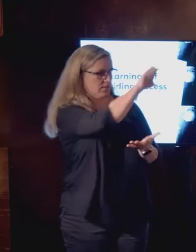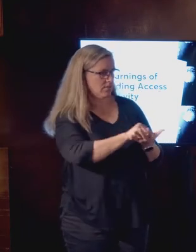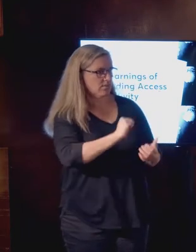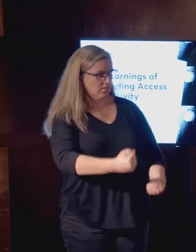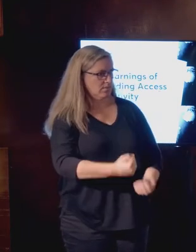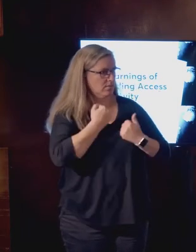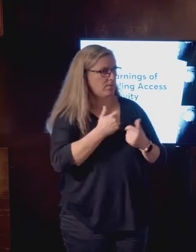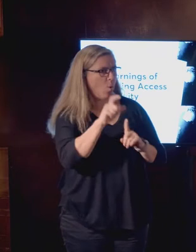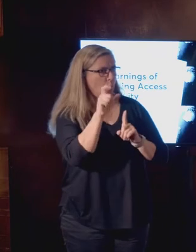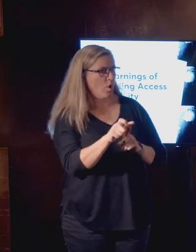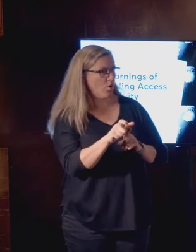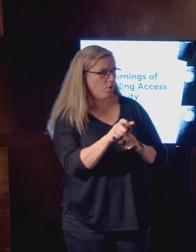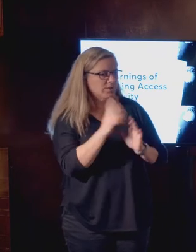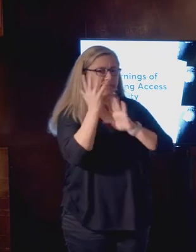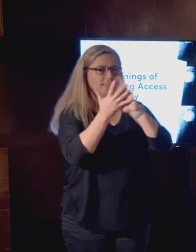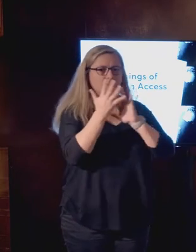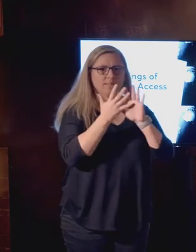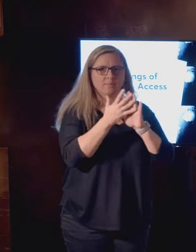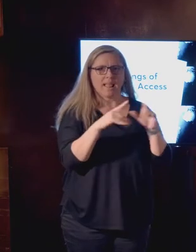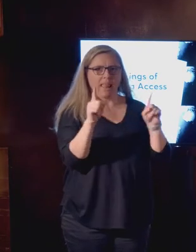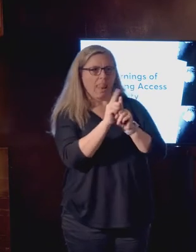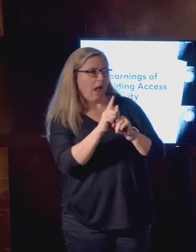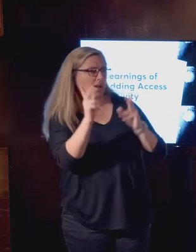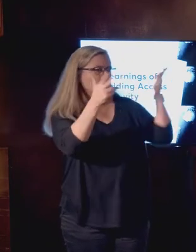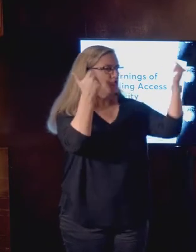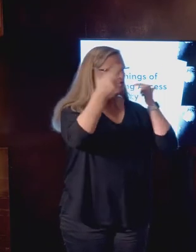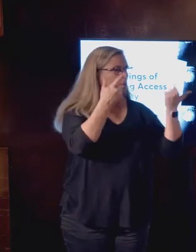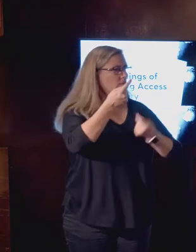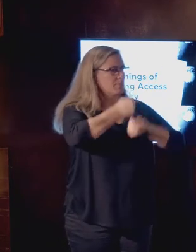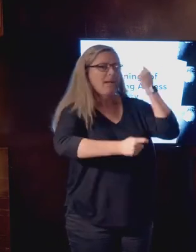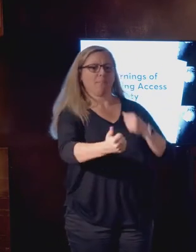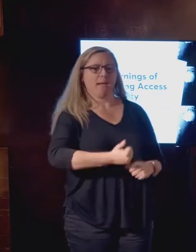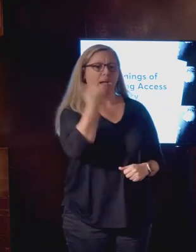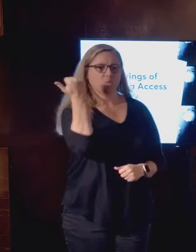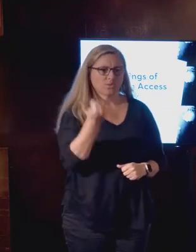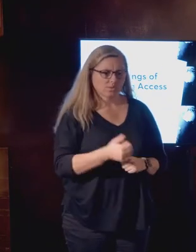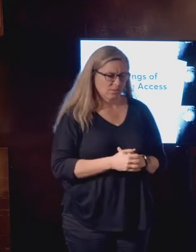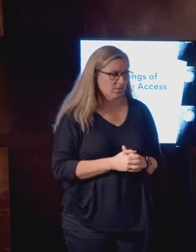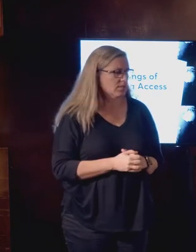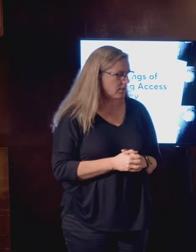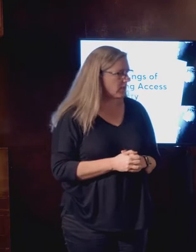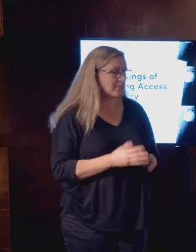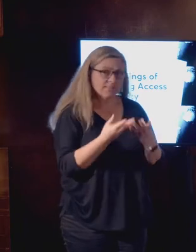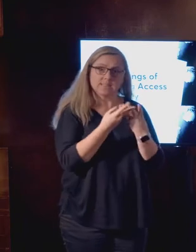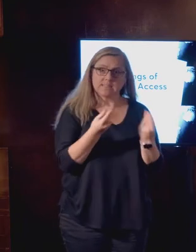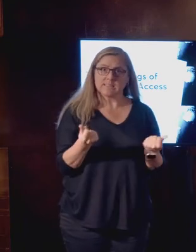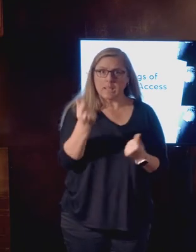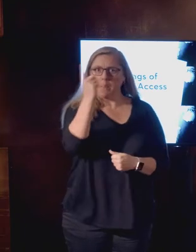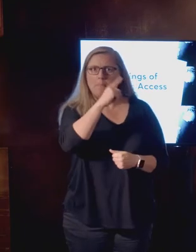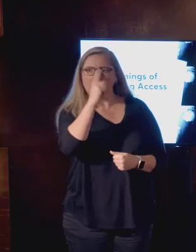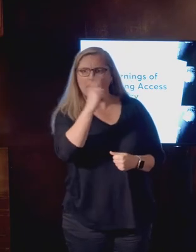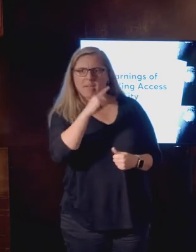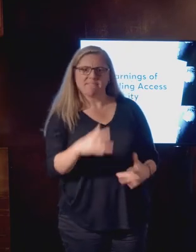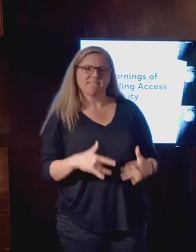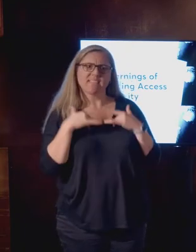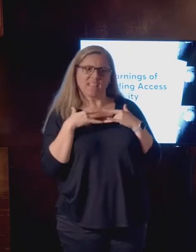our word and like a rock anthem. So we had that at the end of the show, and interestingly some people did get